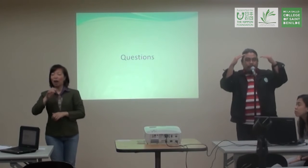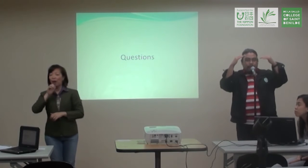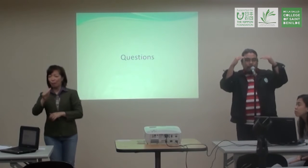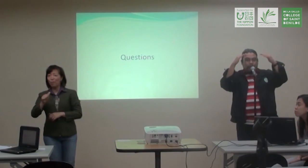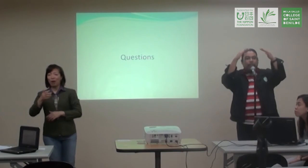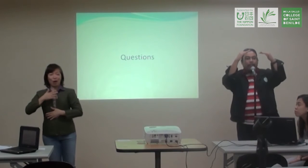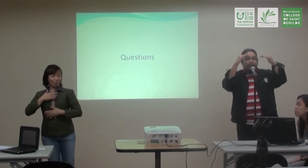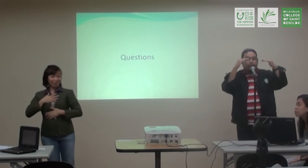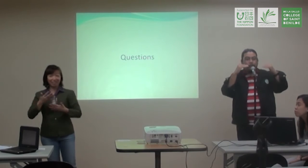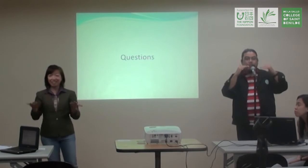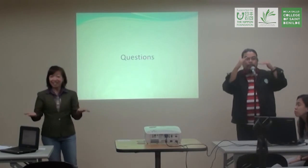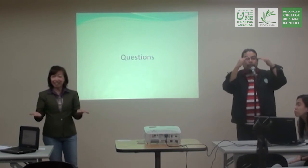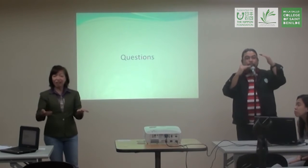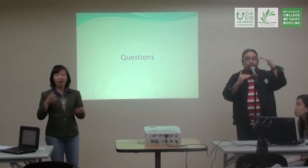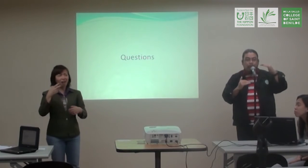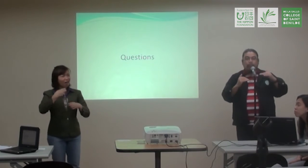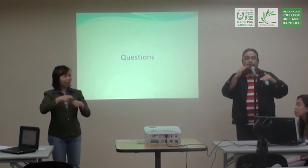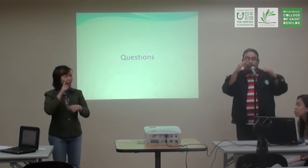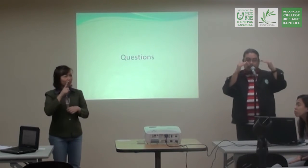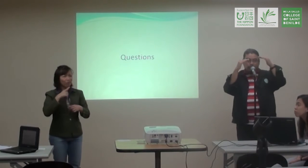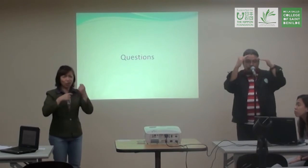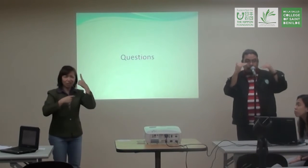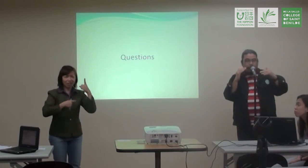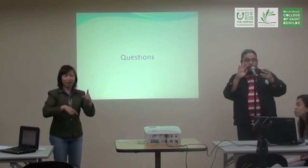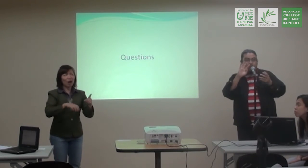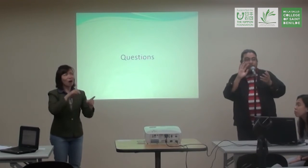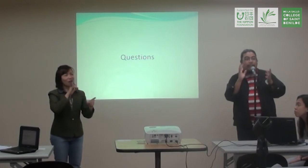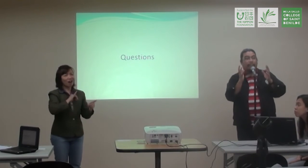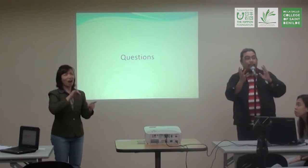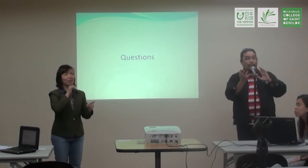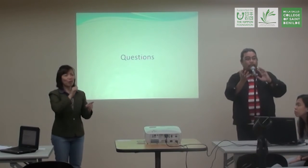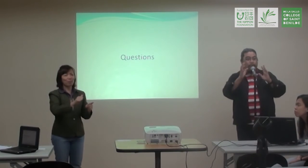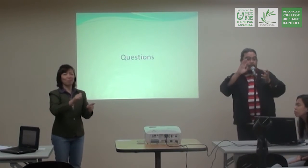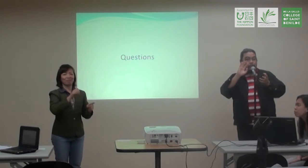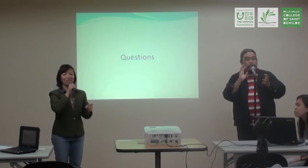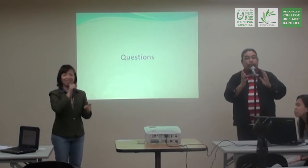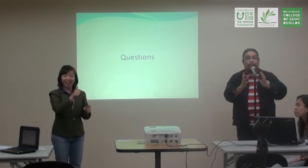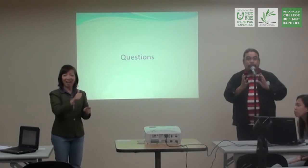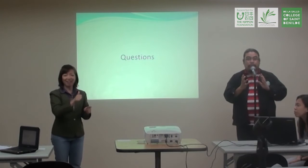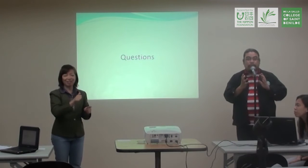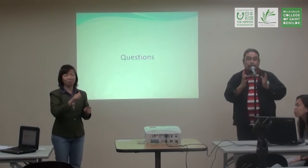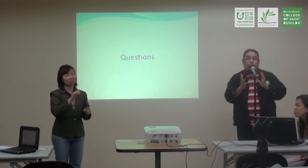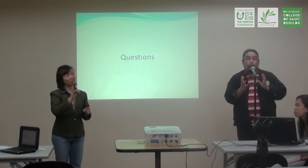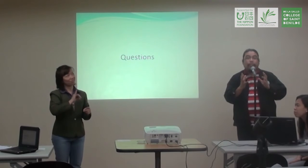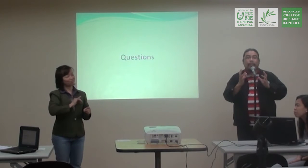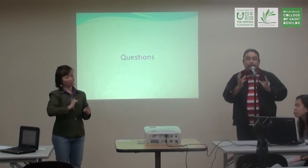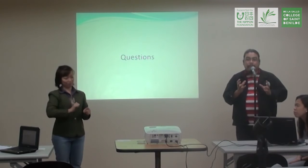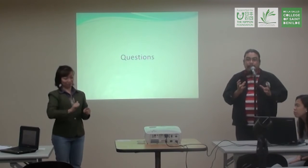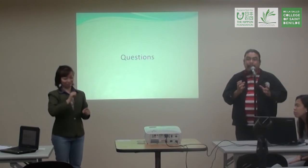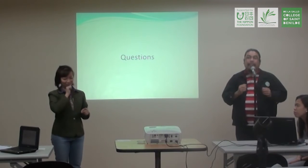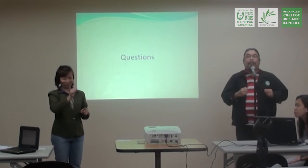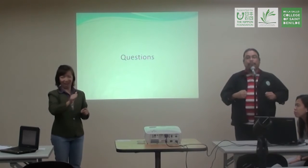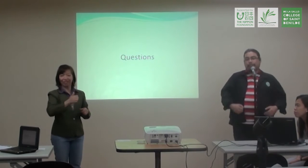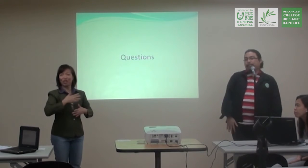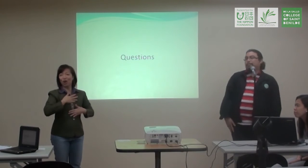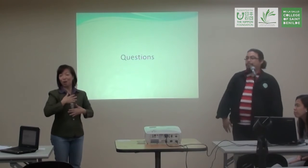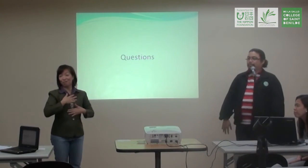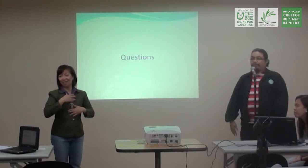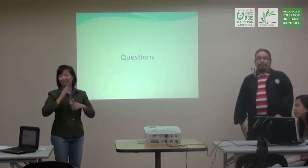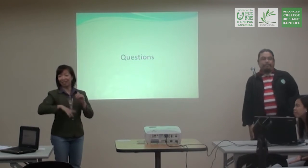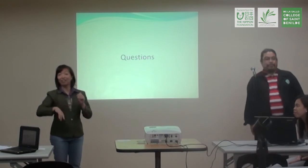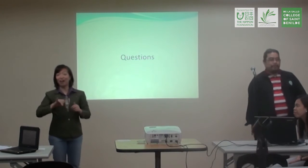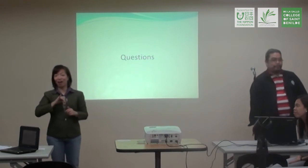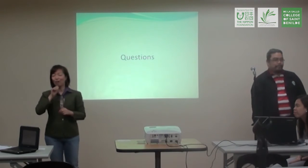sometimes it's harder for them to respond to this negative word or reverse scored items.